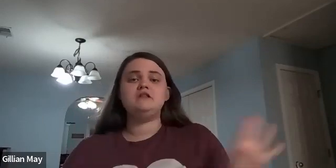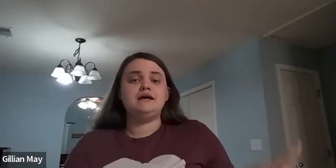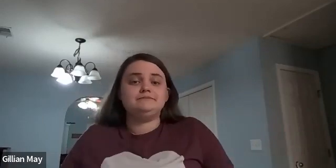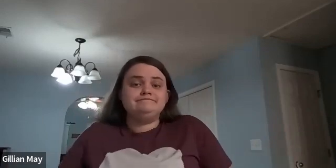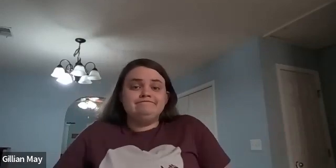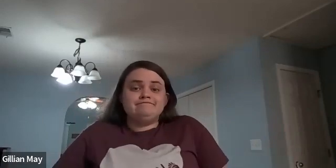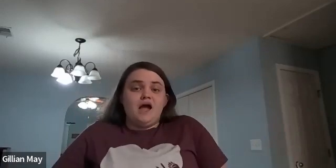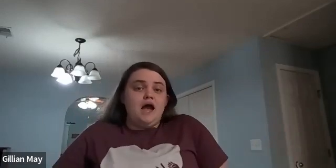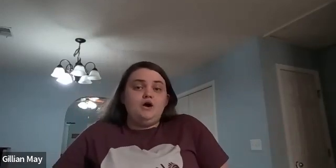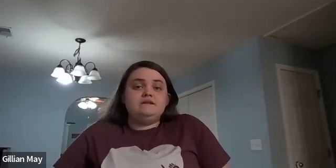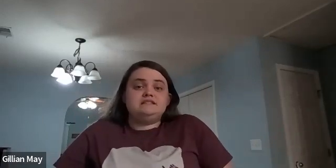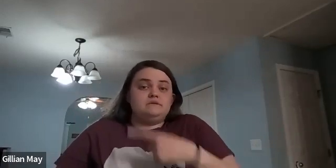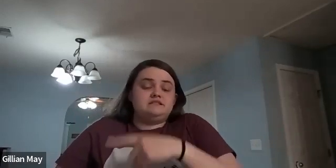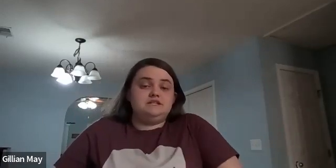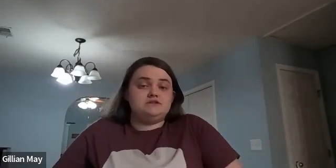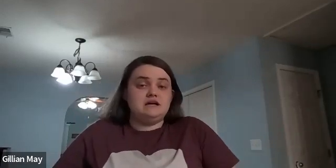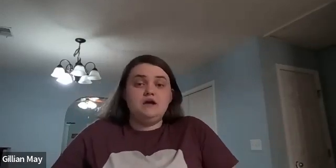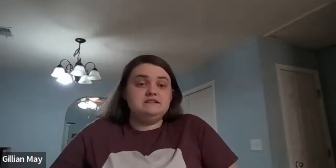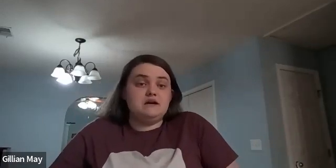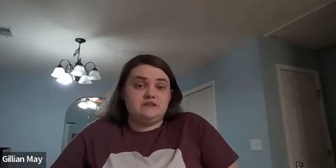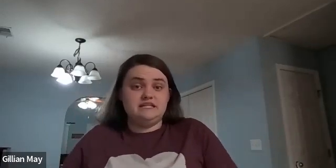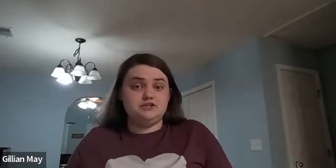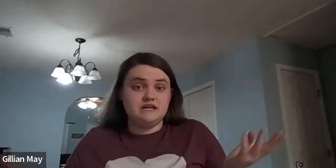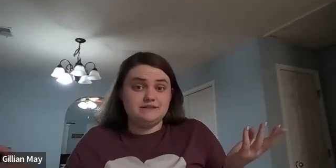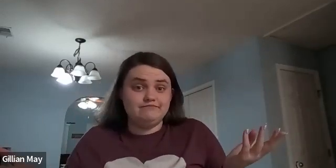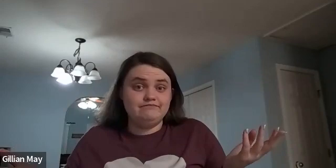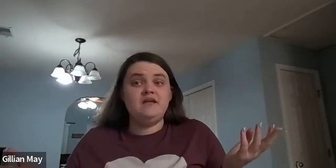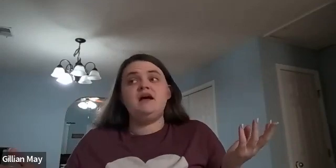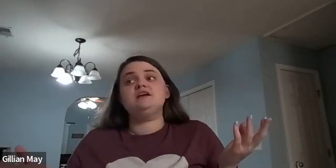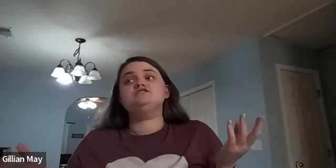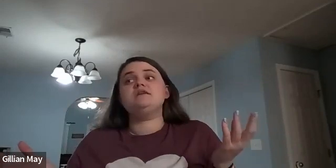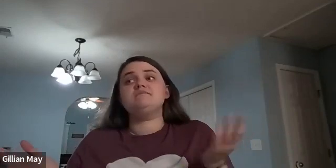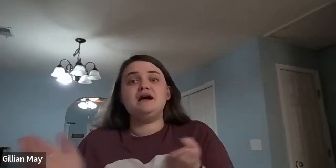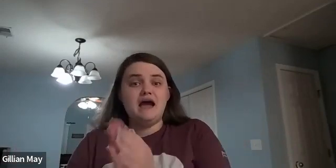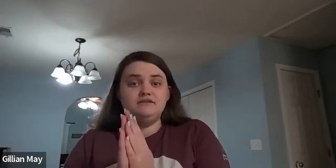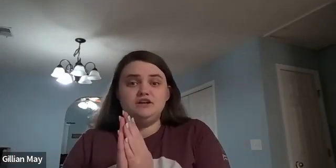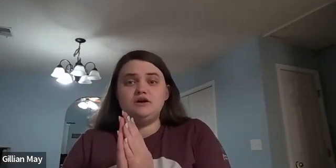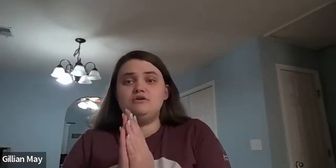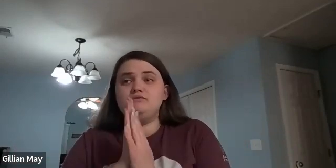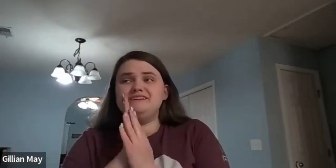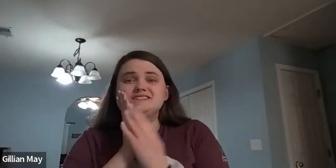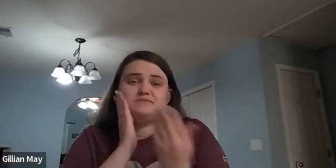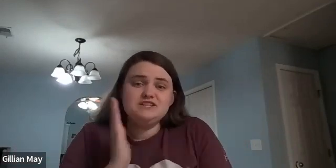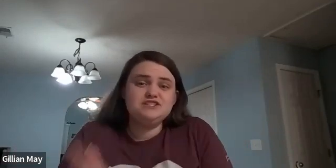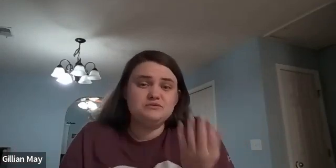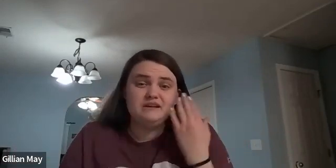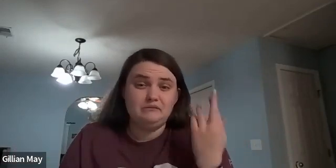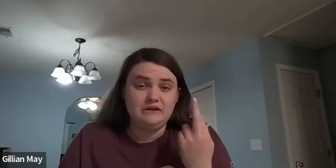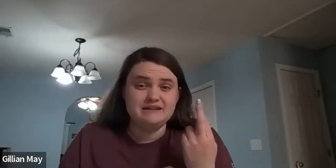like, I only say what the teacher said. I only sign what the teacher says. And so they might have, and then some kids just don't really realize, like,